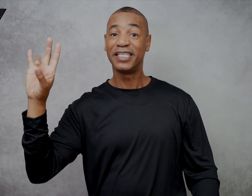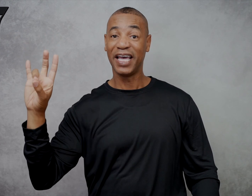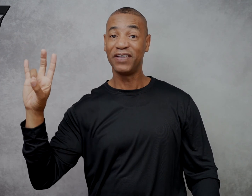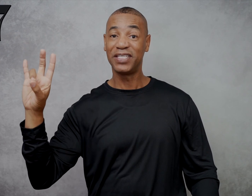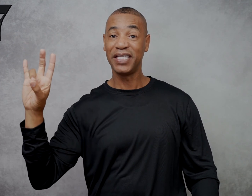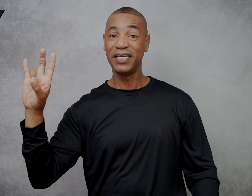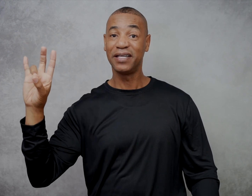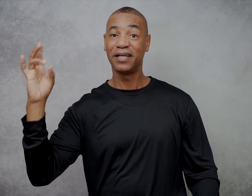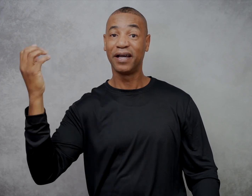17,